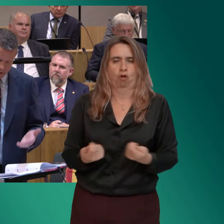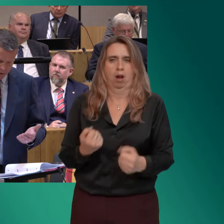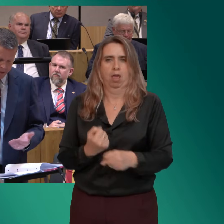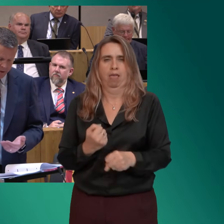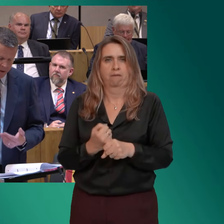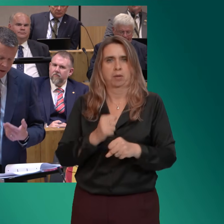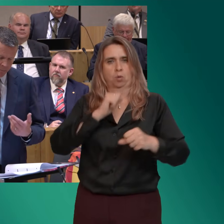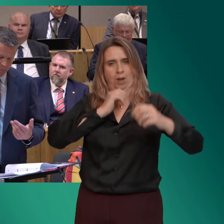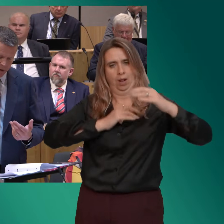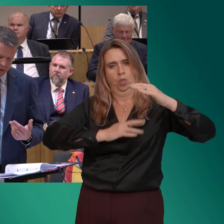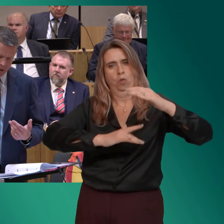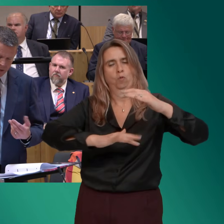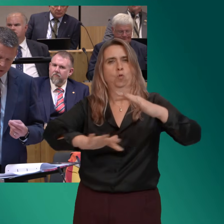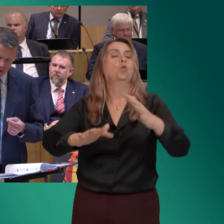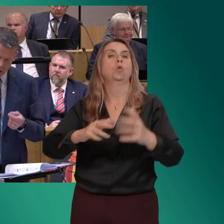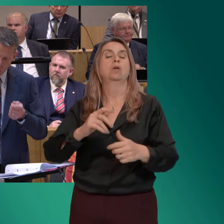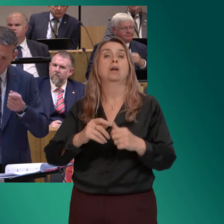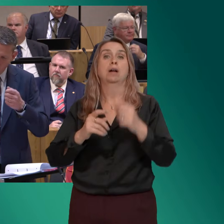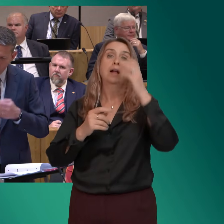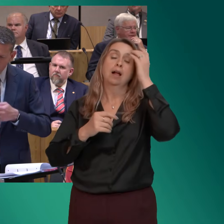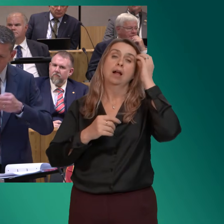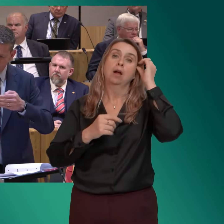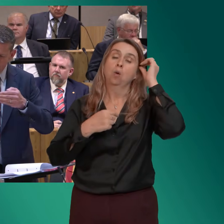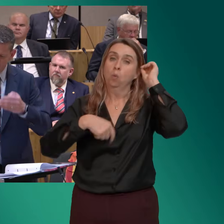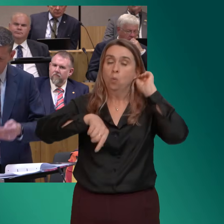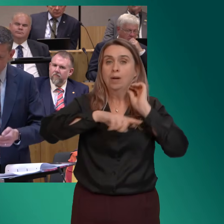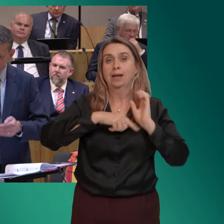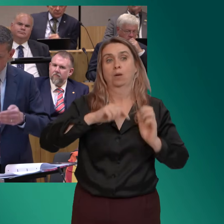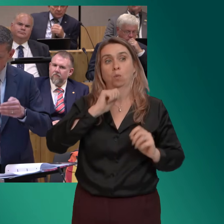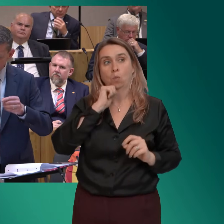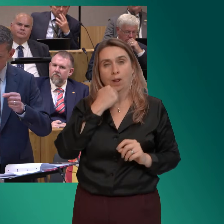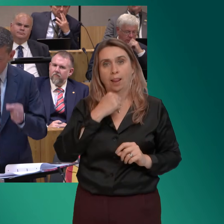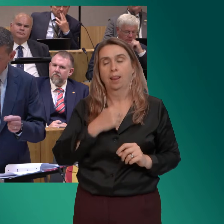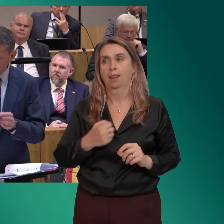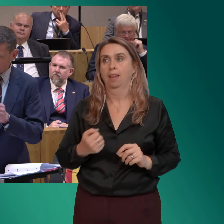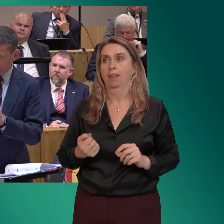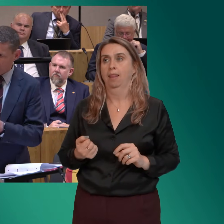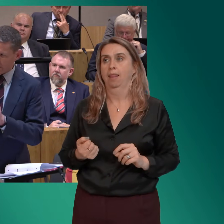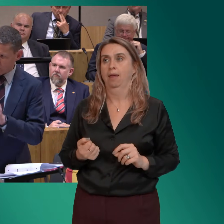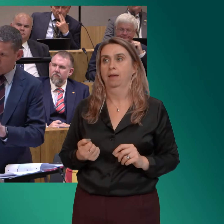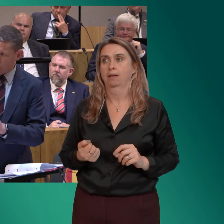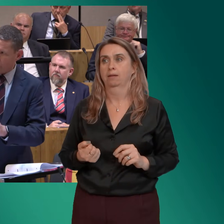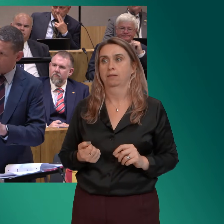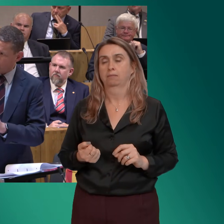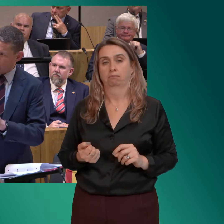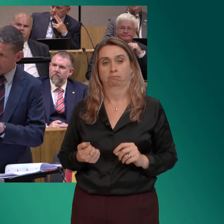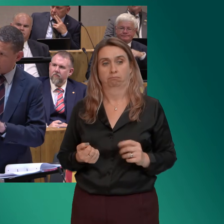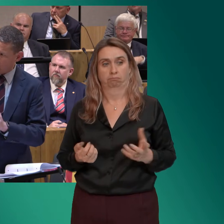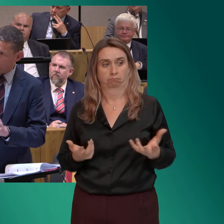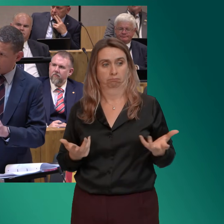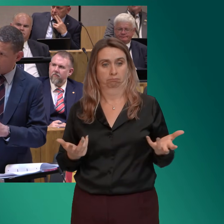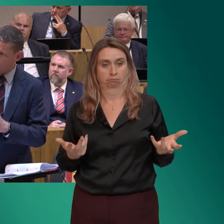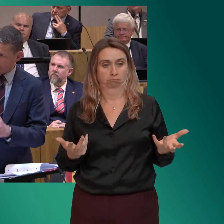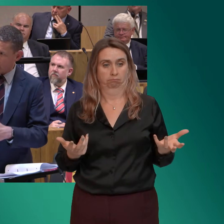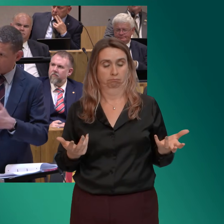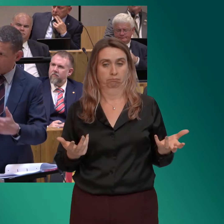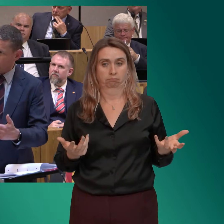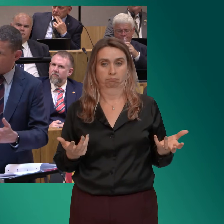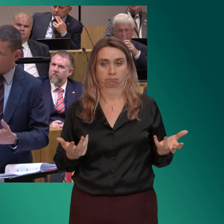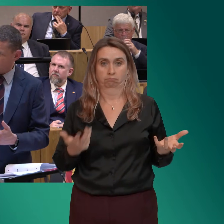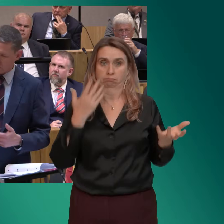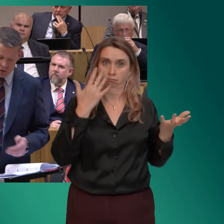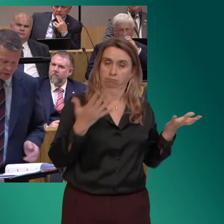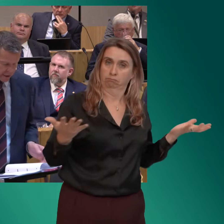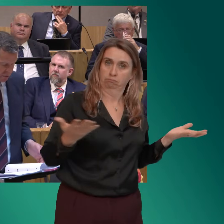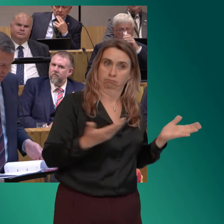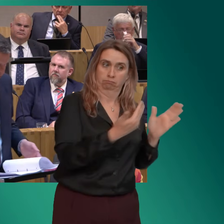I said in my initial answer, we will be providing the tools by which you hopefully will be able to hold us to account, including